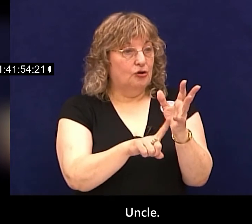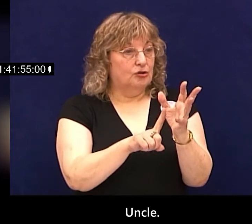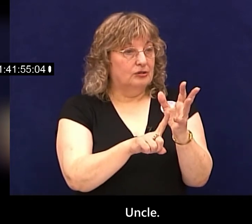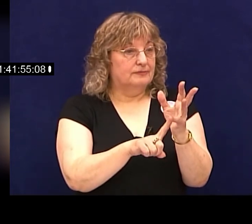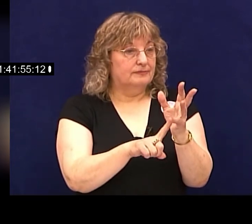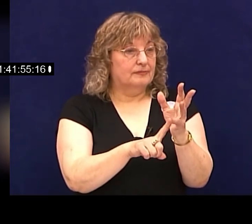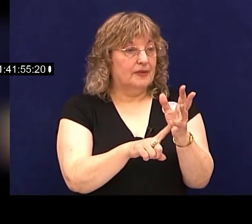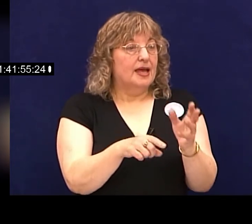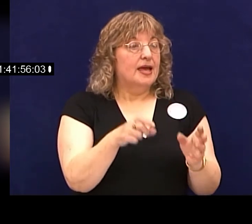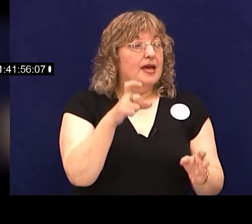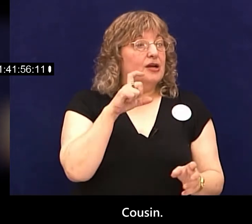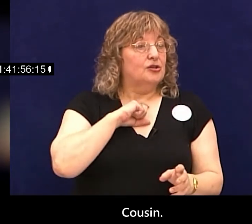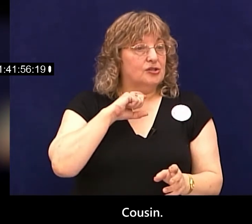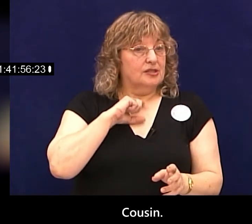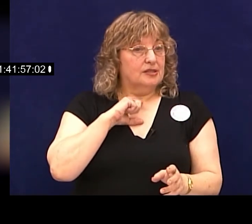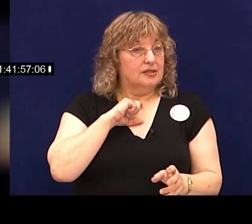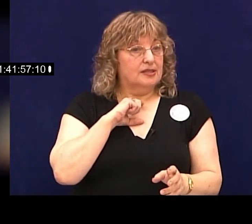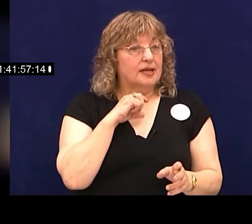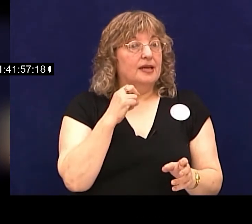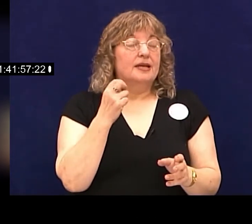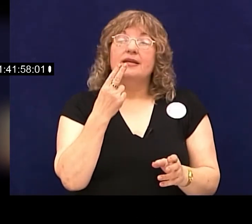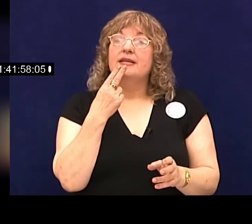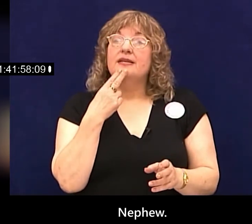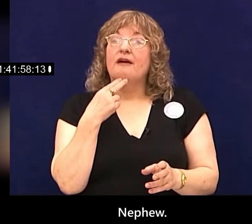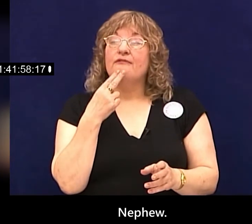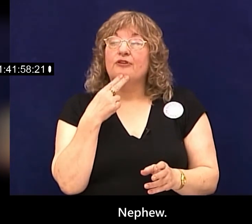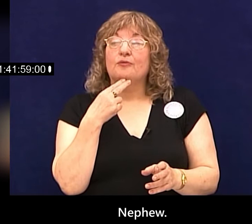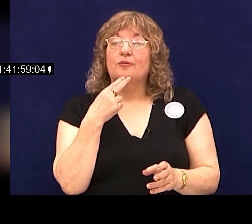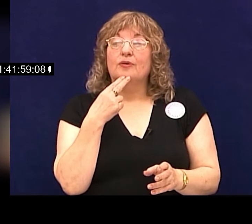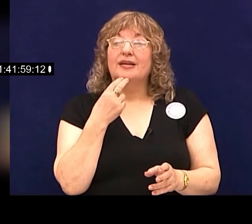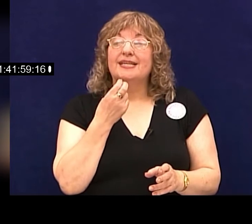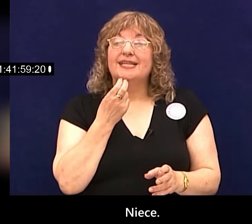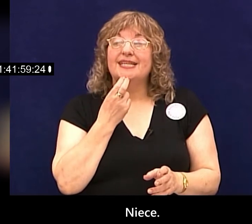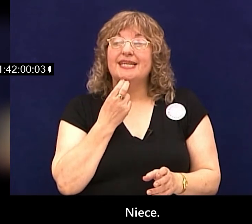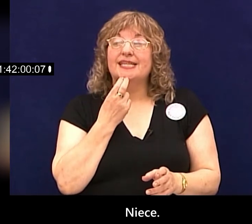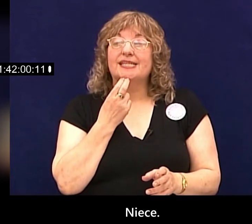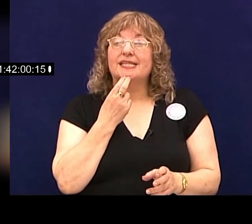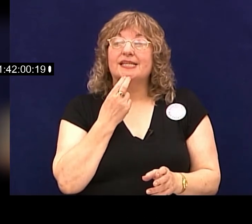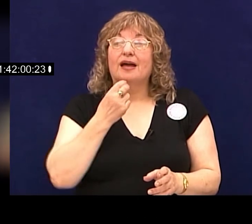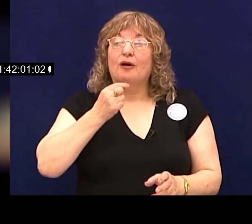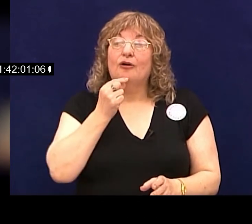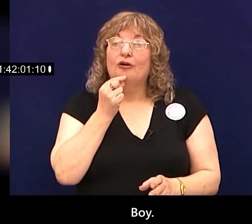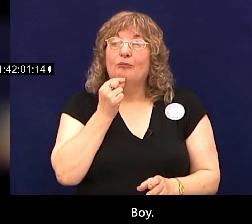uncle, cousin, nephew, niece,